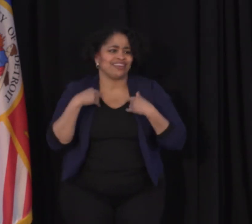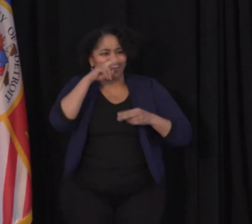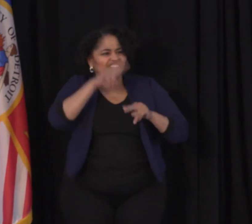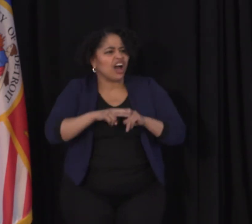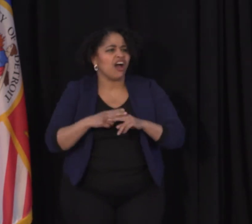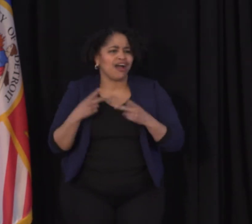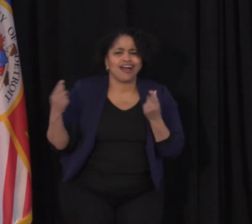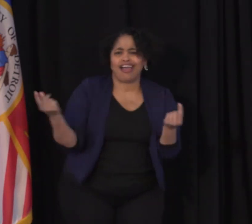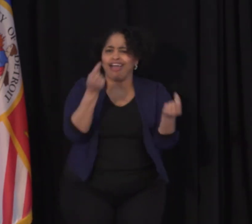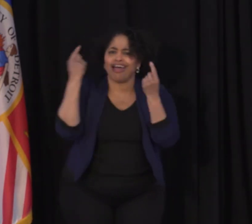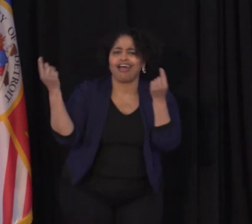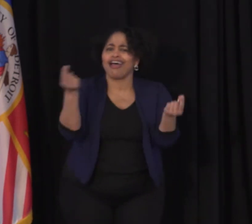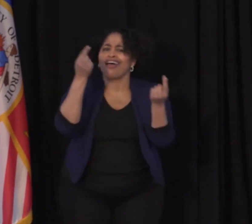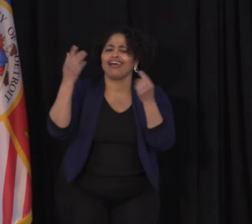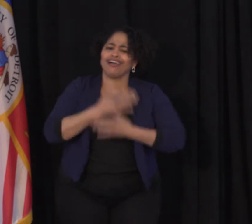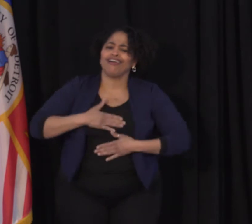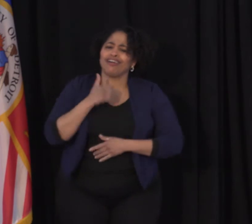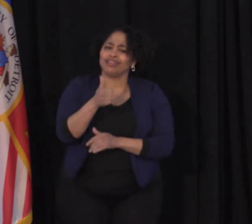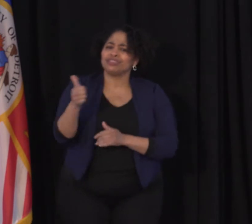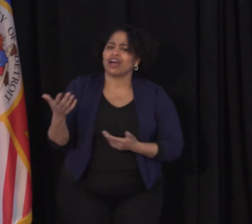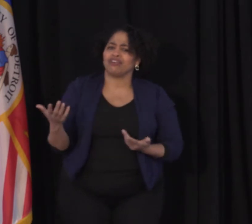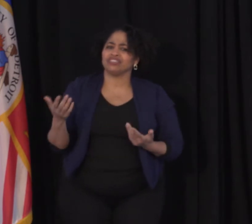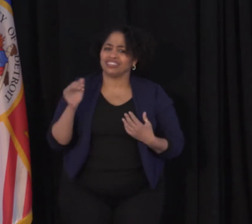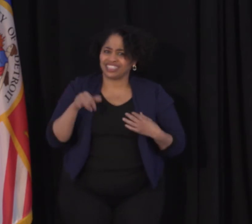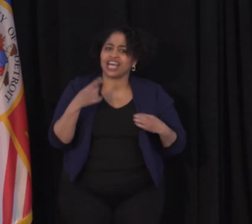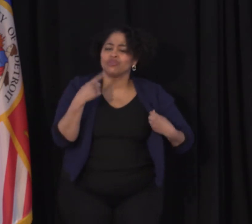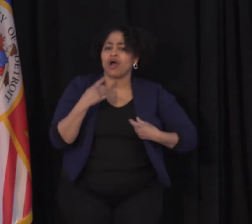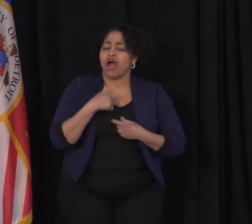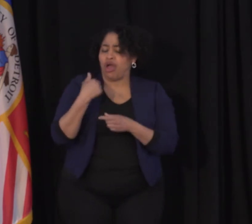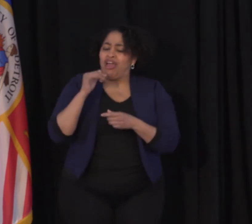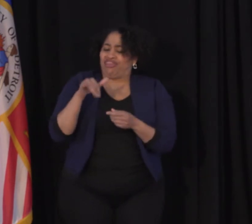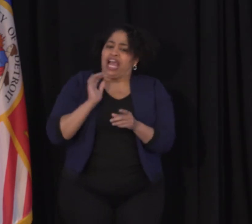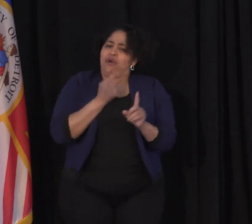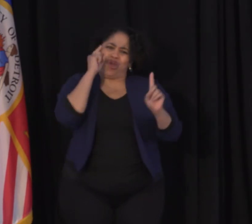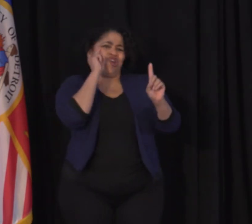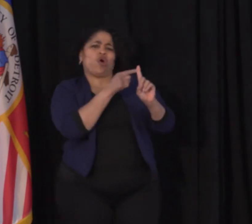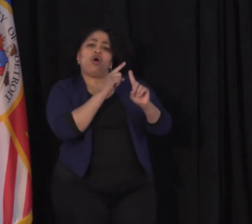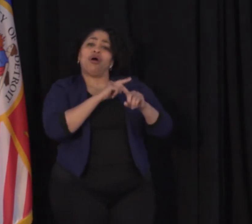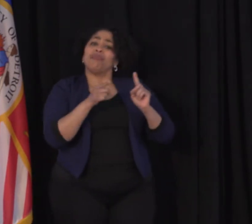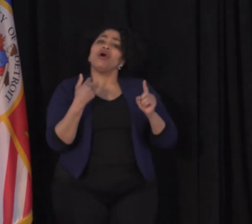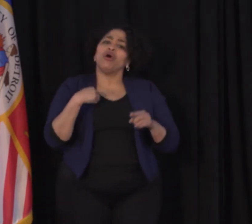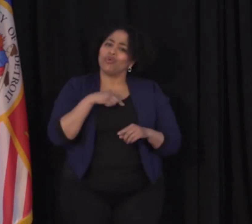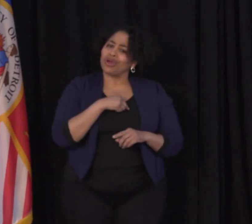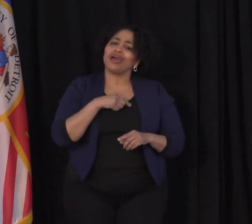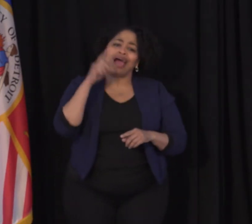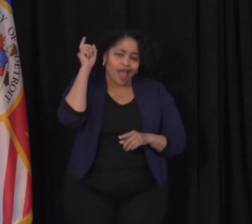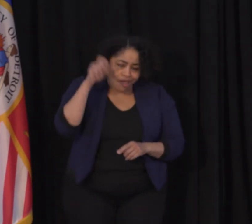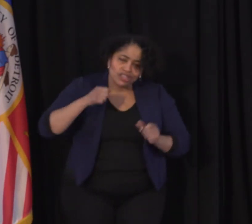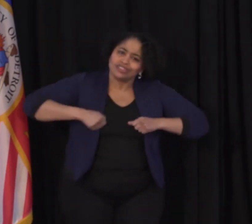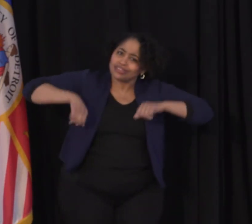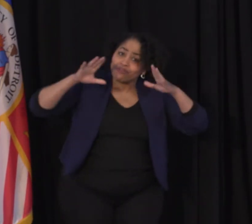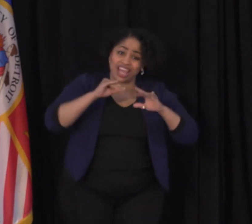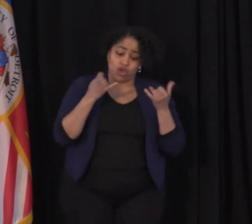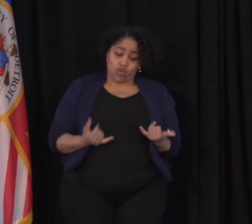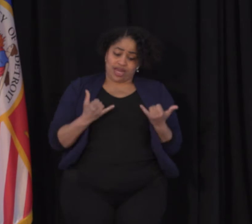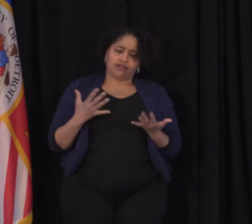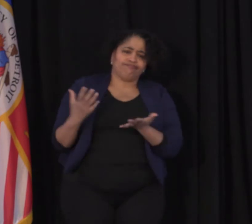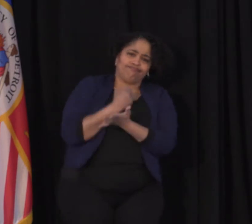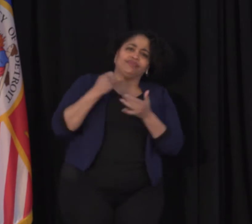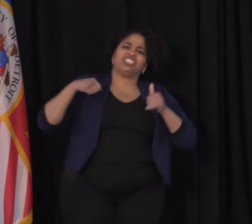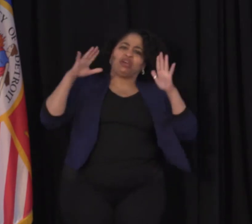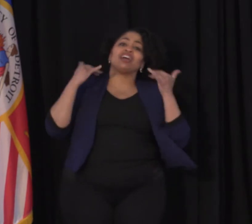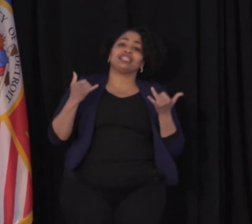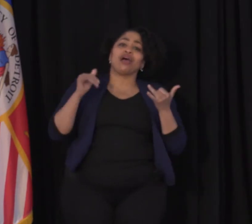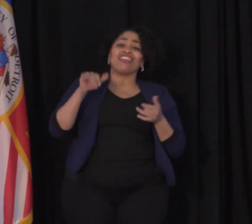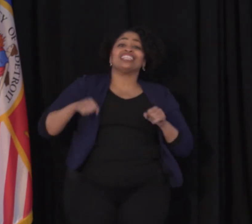fun and enjoying themselves. That's what the ultimate goal is. But we all must sacrifice, and we have to sacrifice right now. And